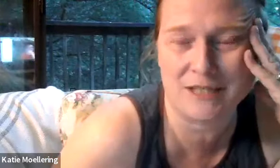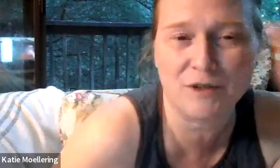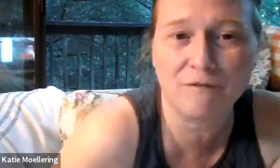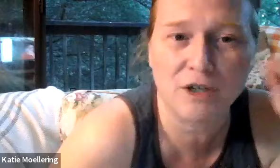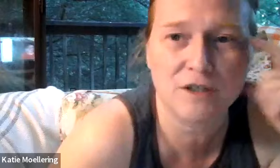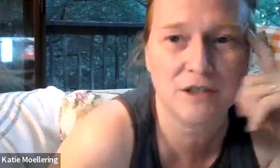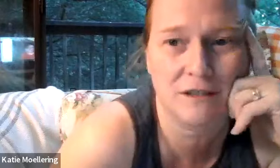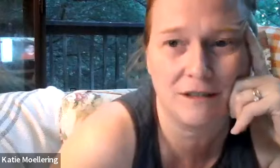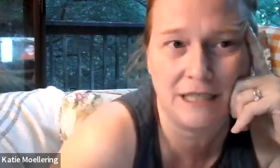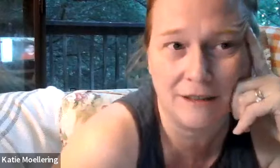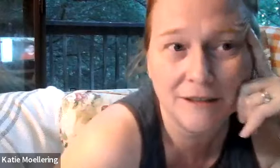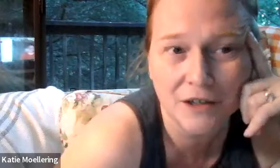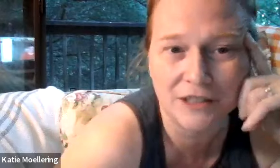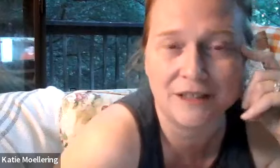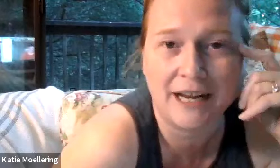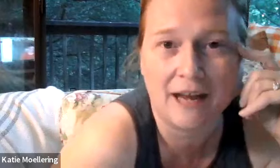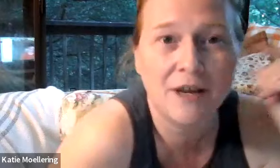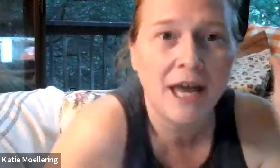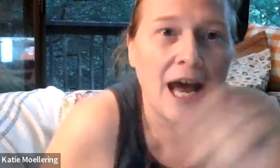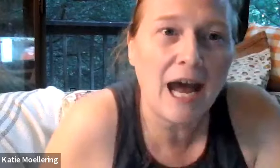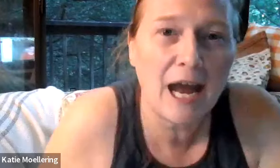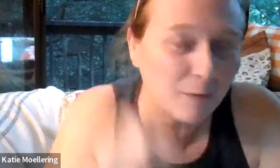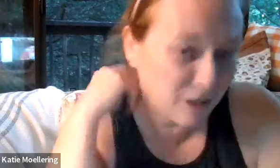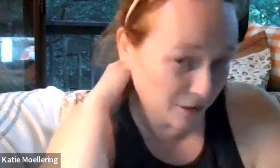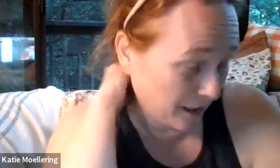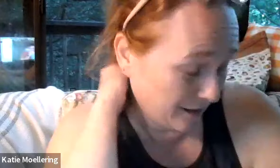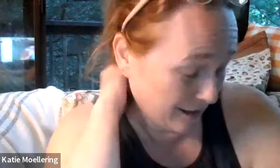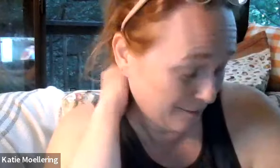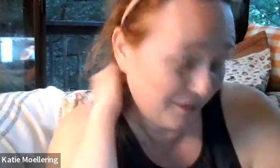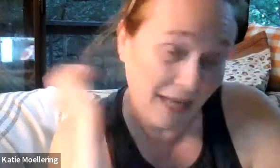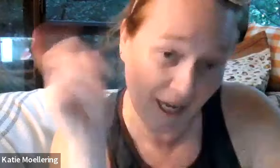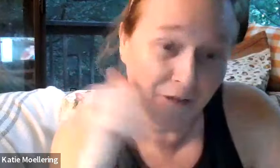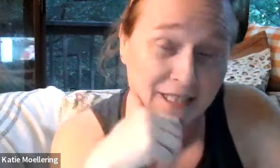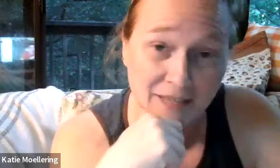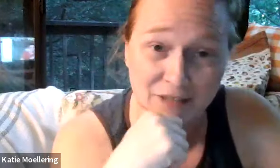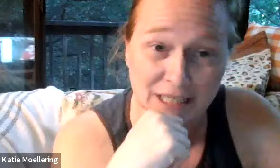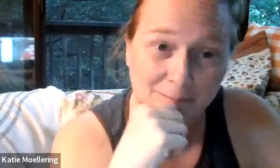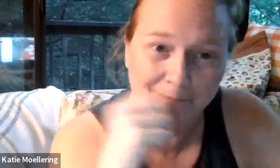for the first year or year and a half, I was doing F instead of D.